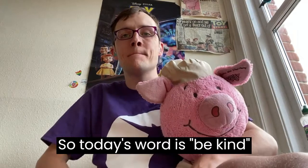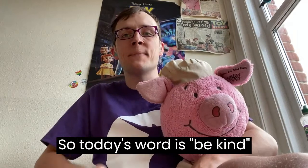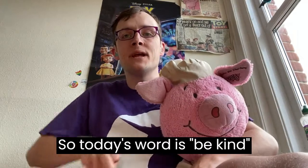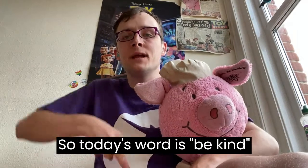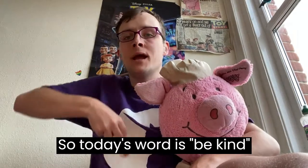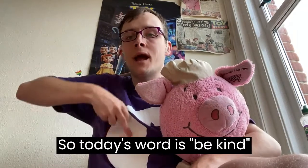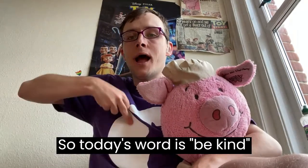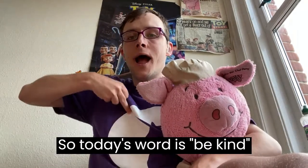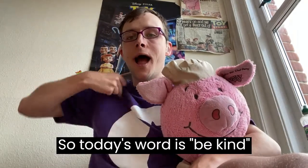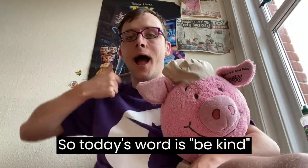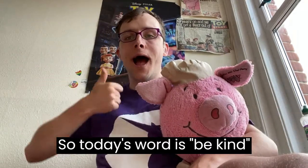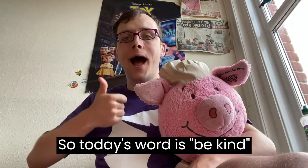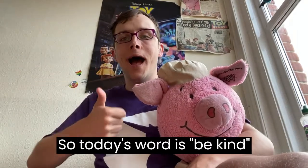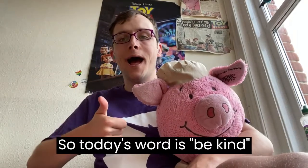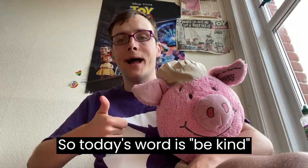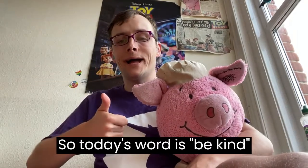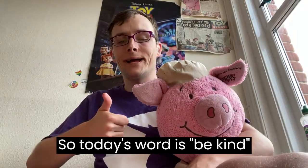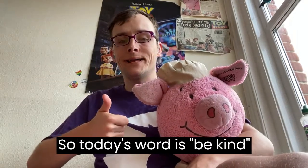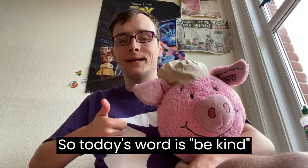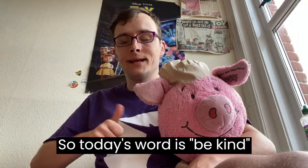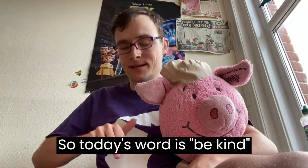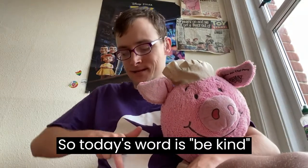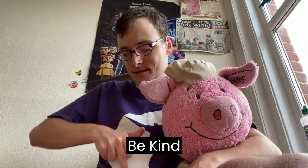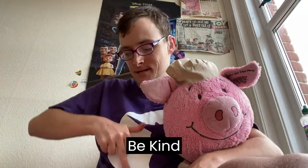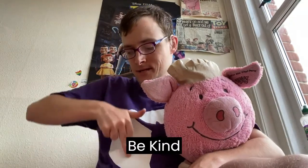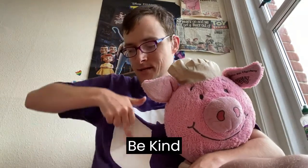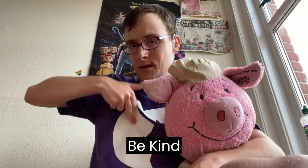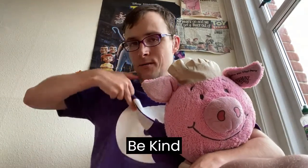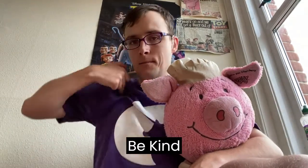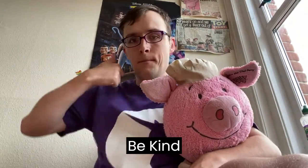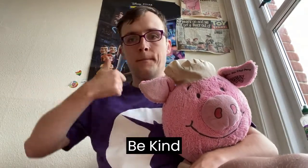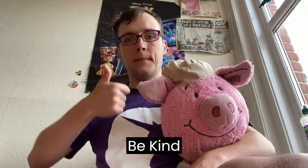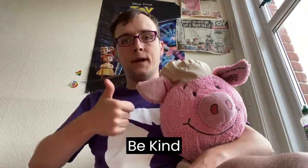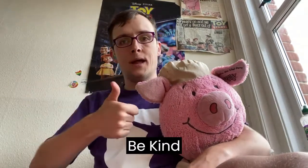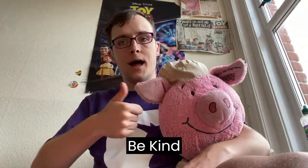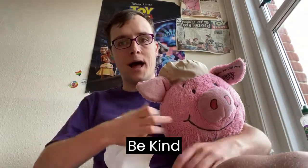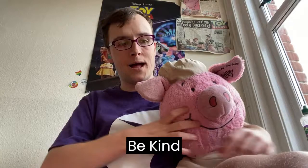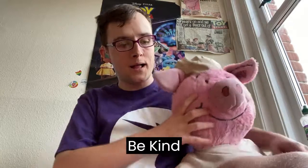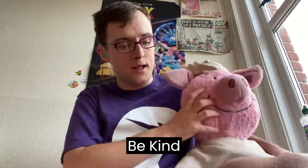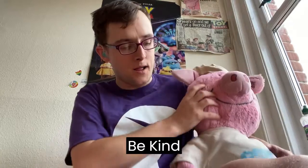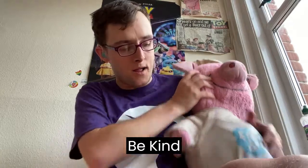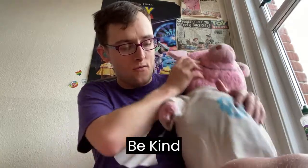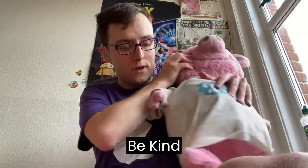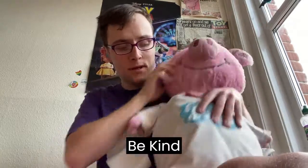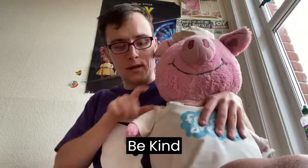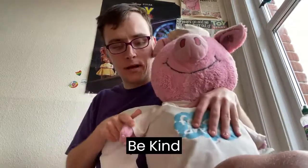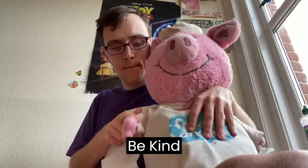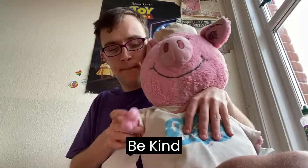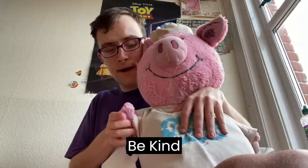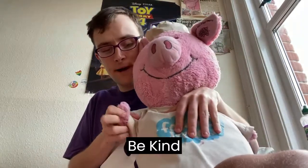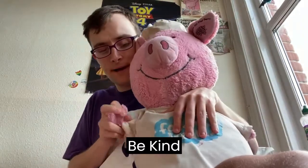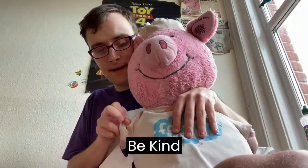Be high. Be high. want to go back to you.